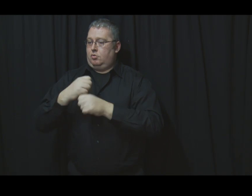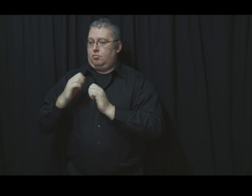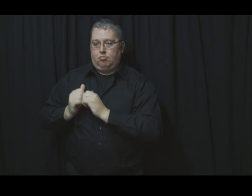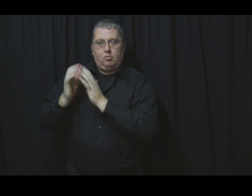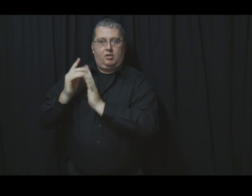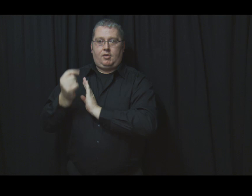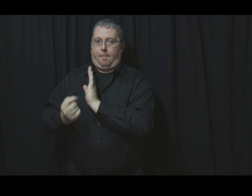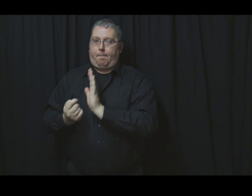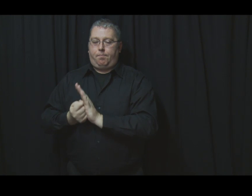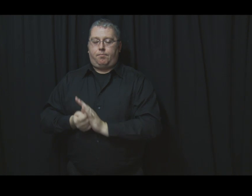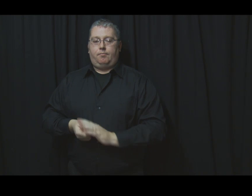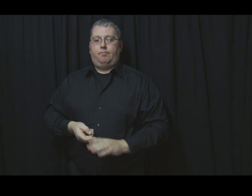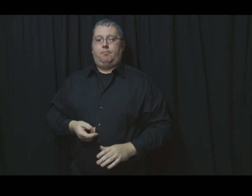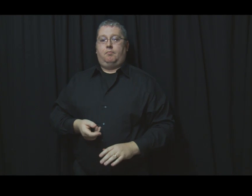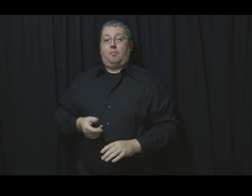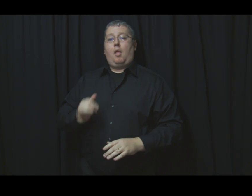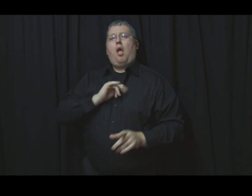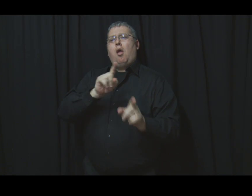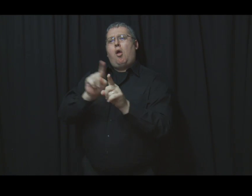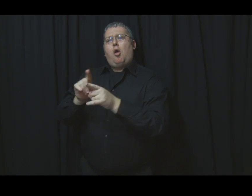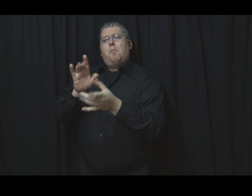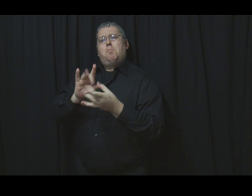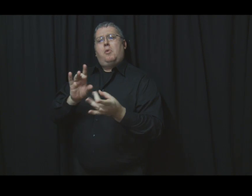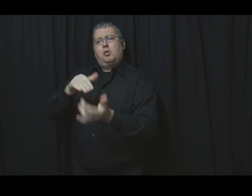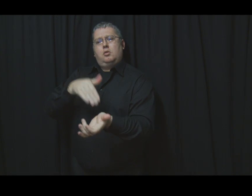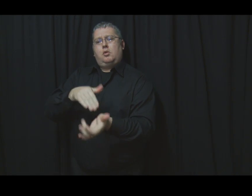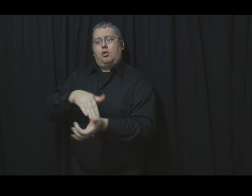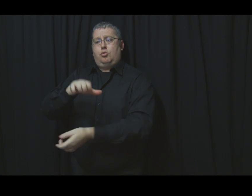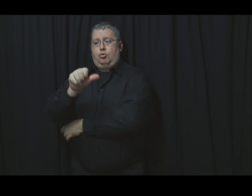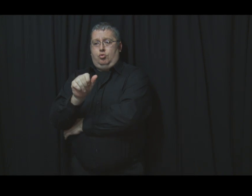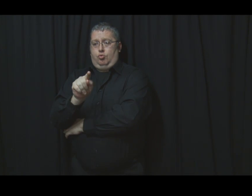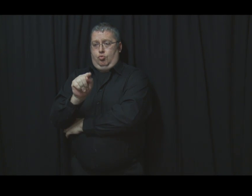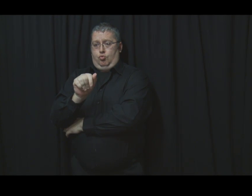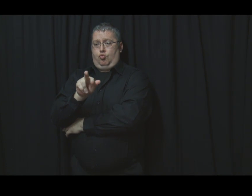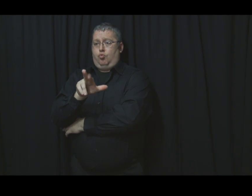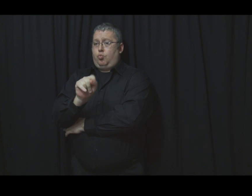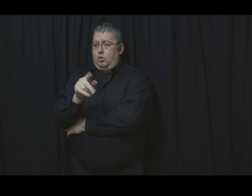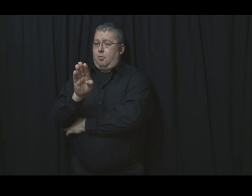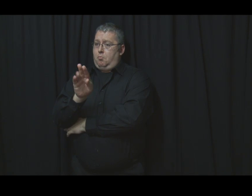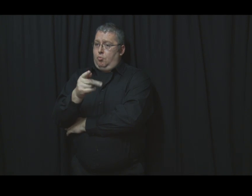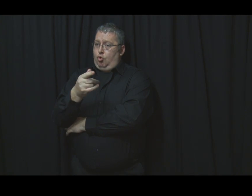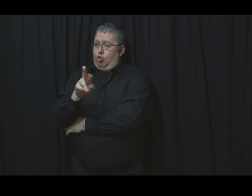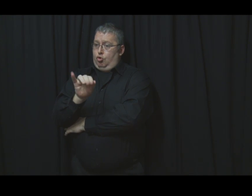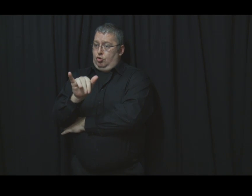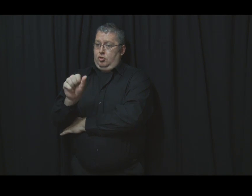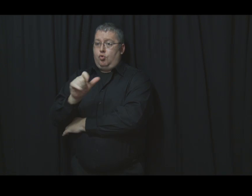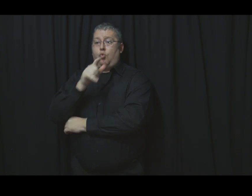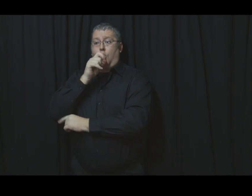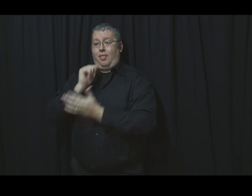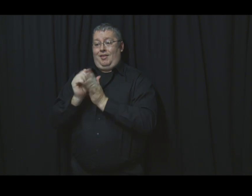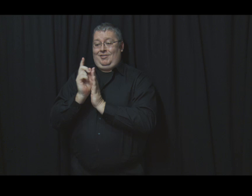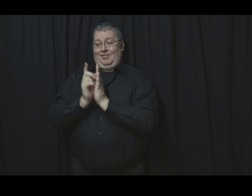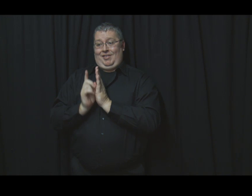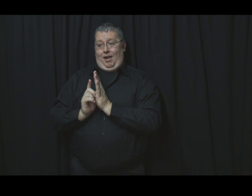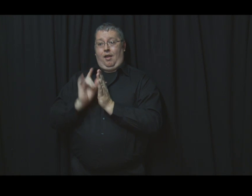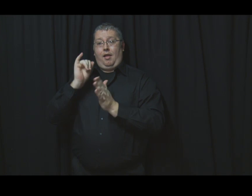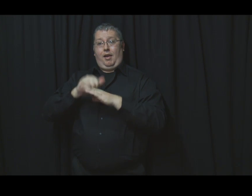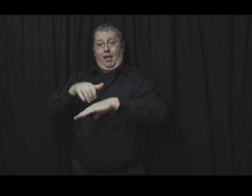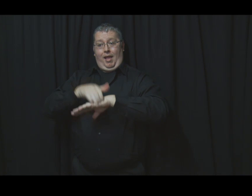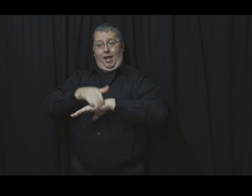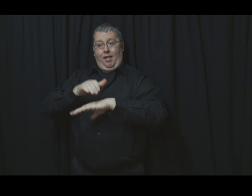I also mentioned Dr. Stuart Burgess, Professor of Engineering Design at Bristol University in England. Now,